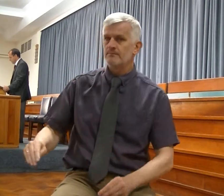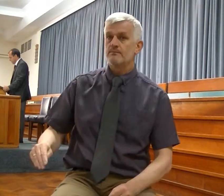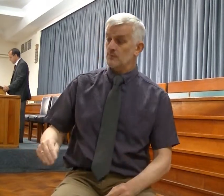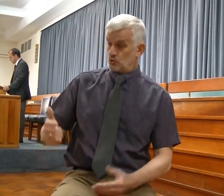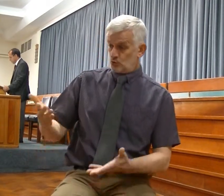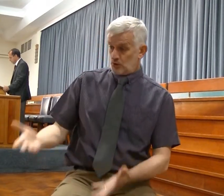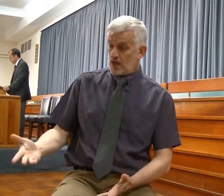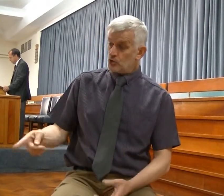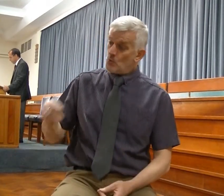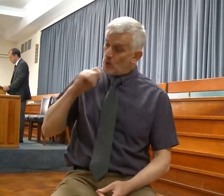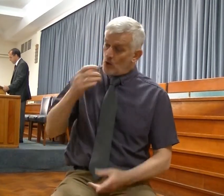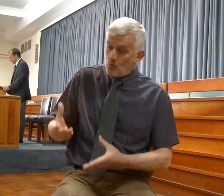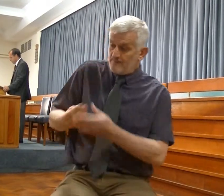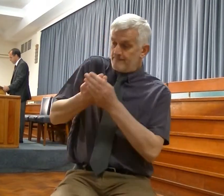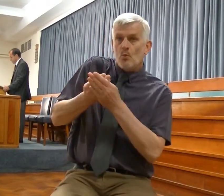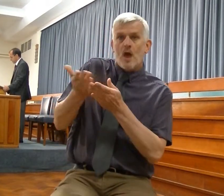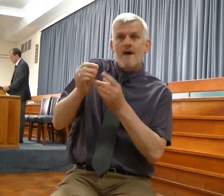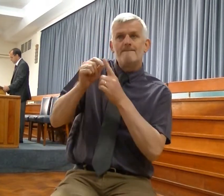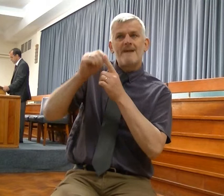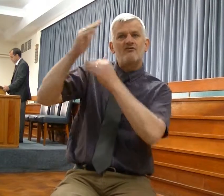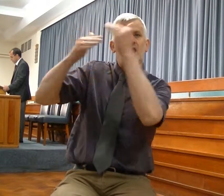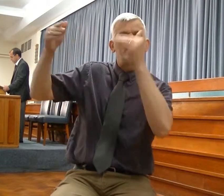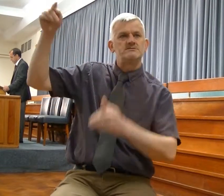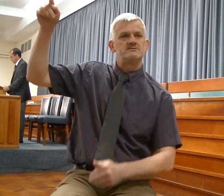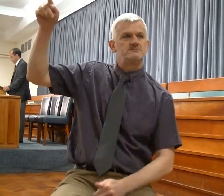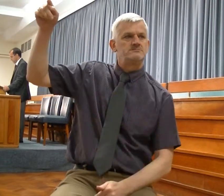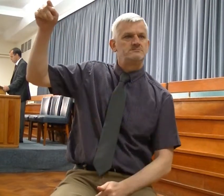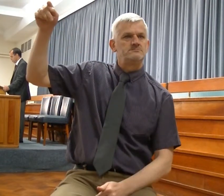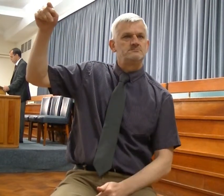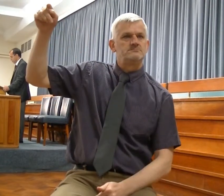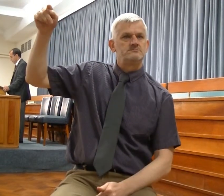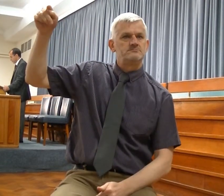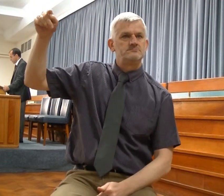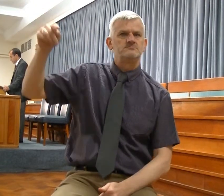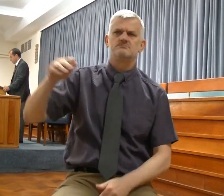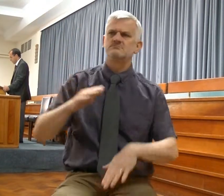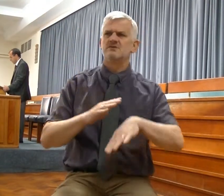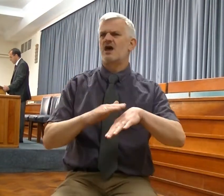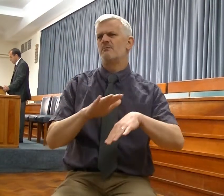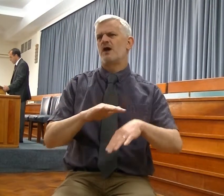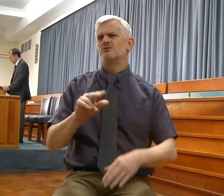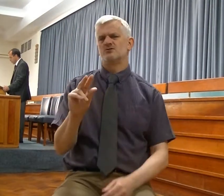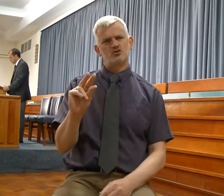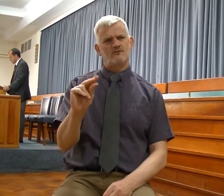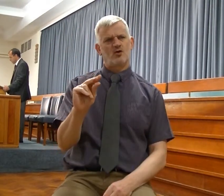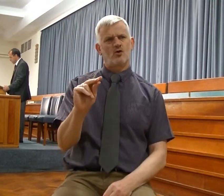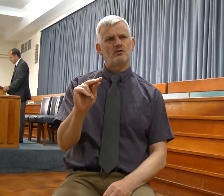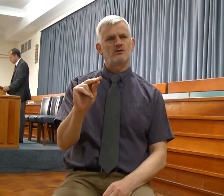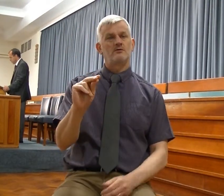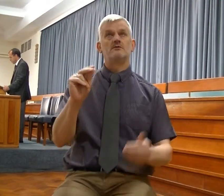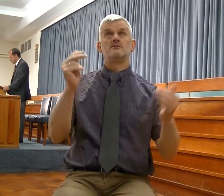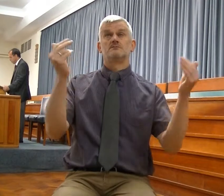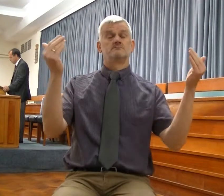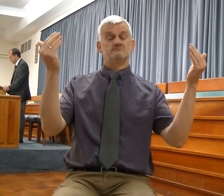shalt thou be with me in paradise. And it was about the sixth hour, and there was a darkness